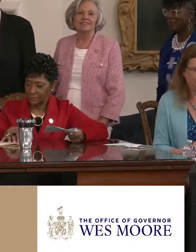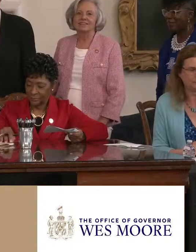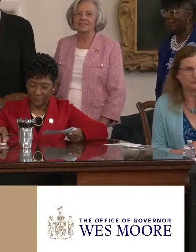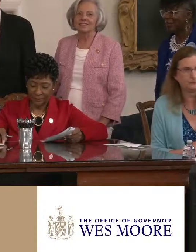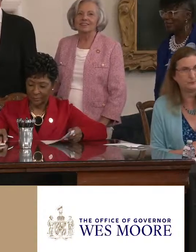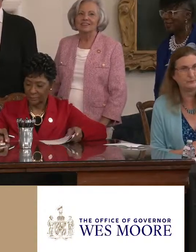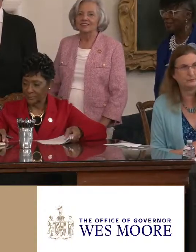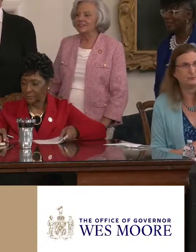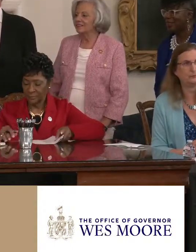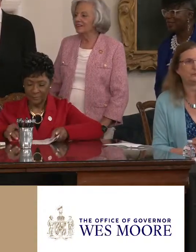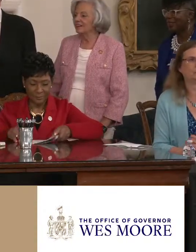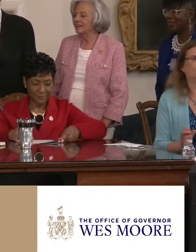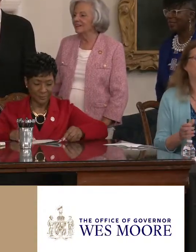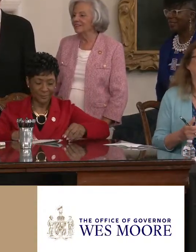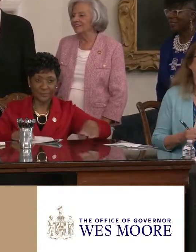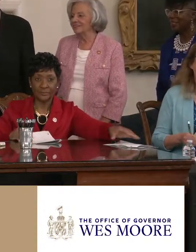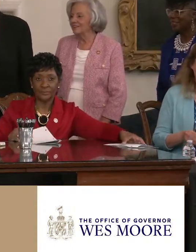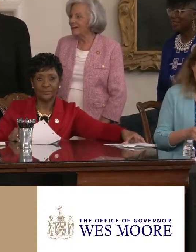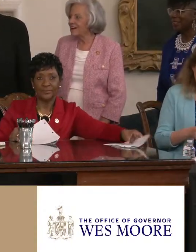Love our governor.